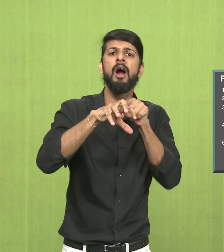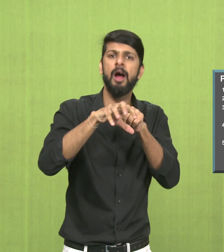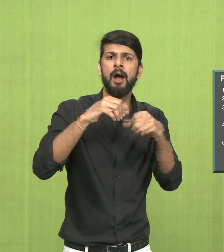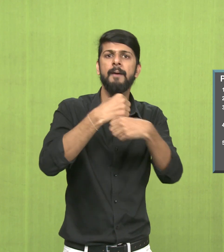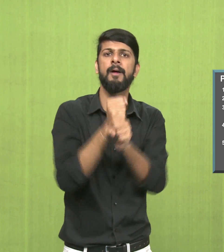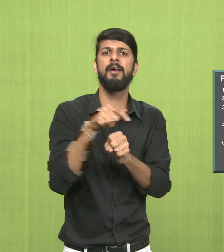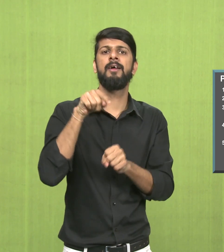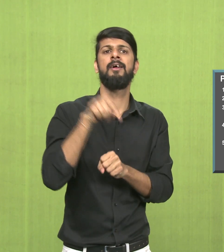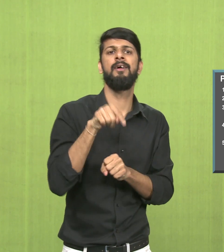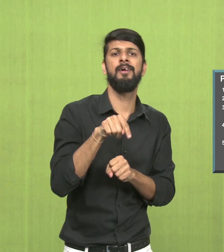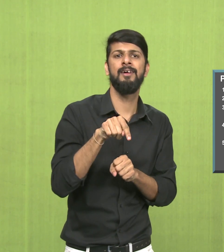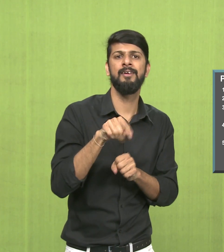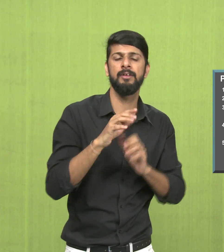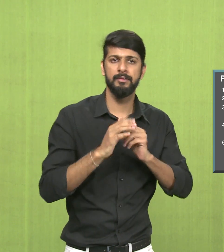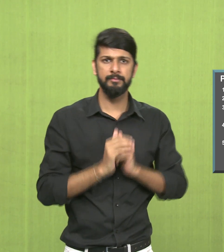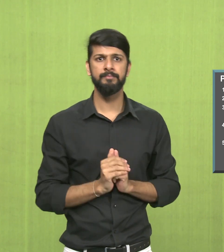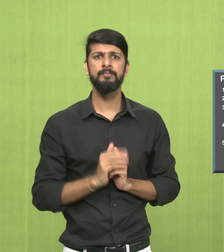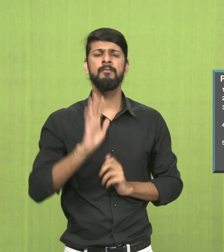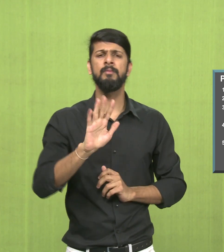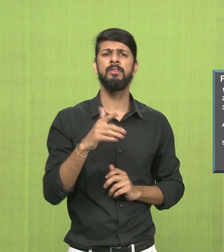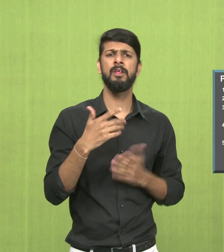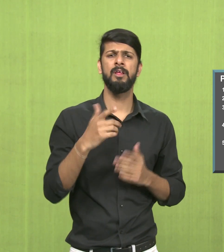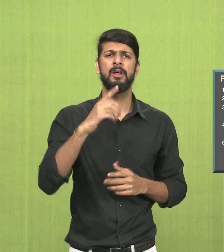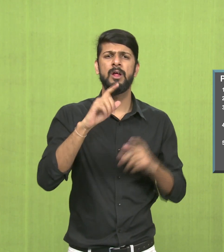print is made by capsicum, cutting it cross section.